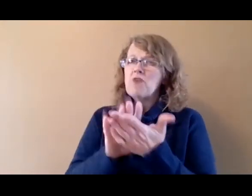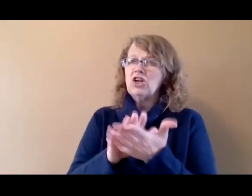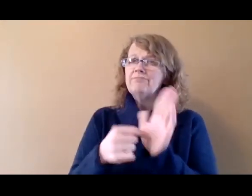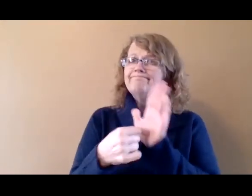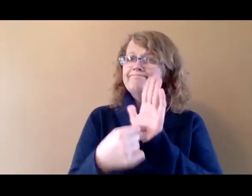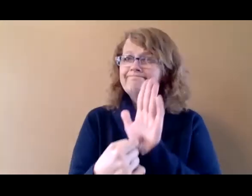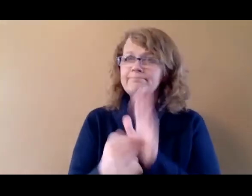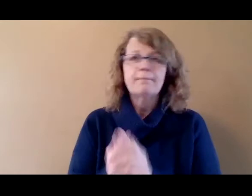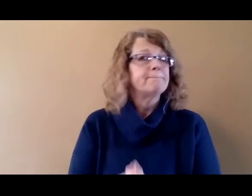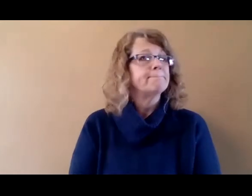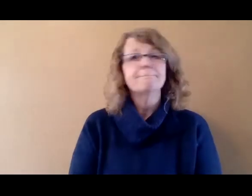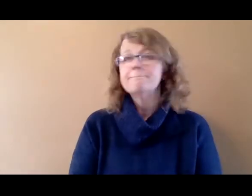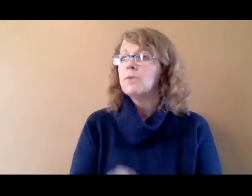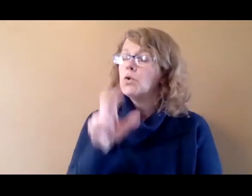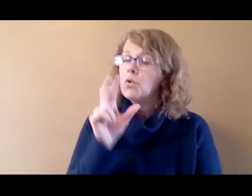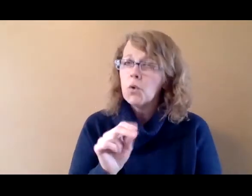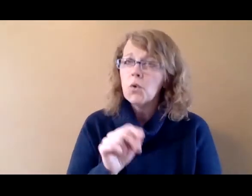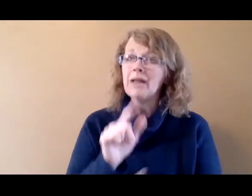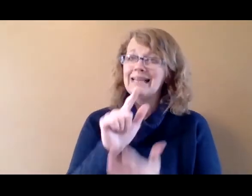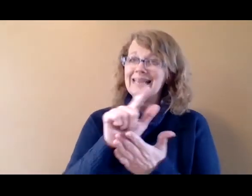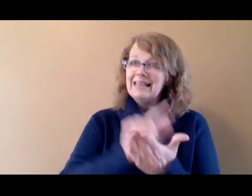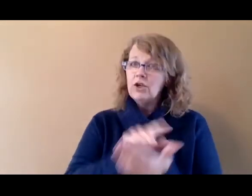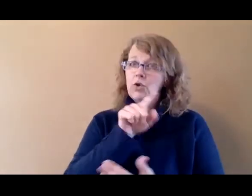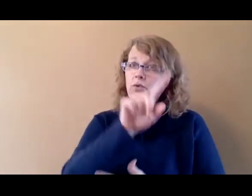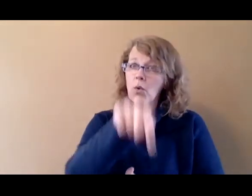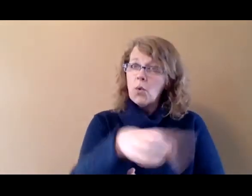The answer is no. You are legally the only person who can